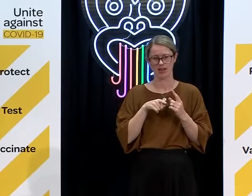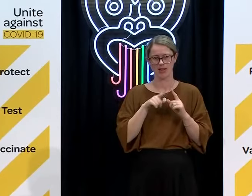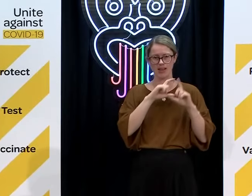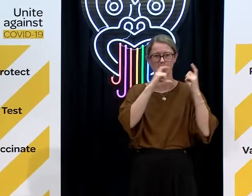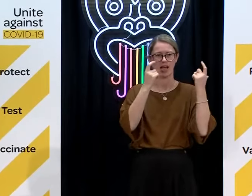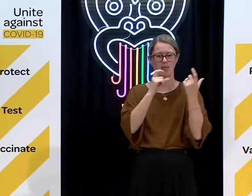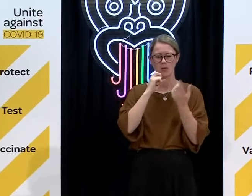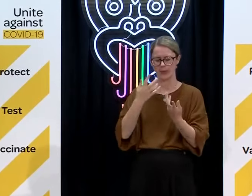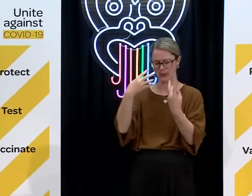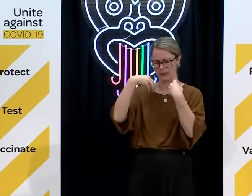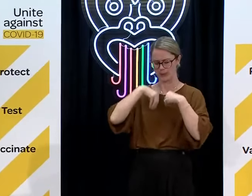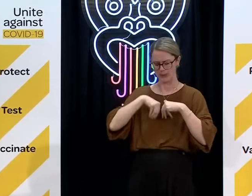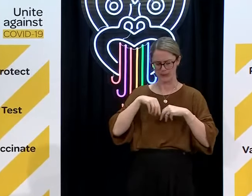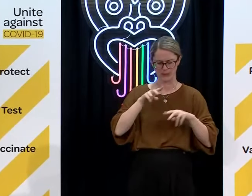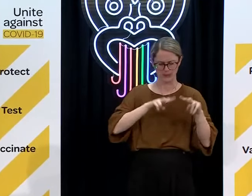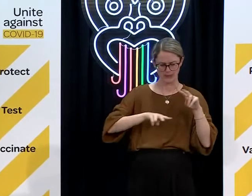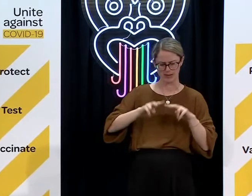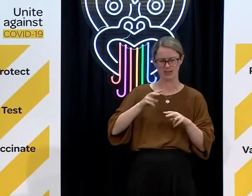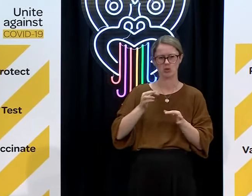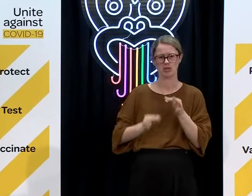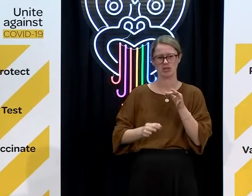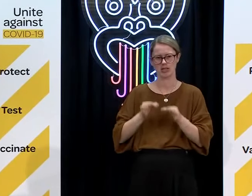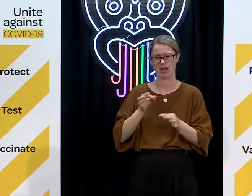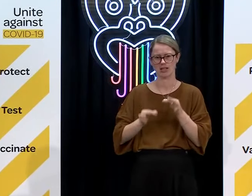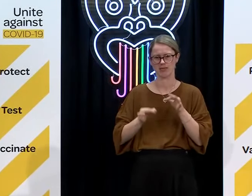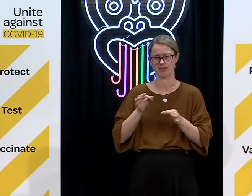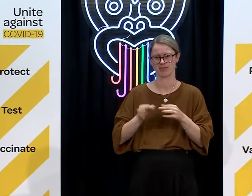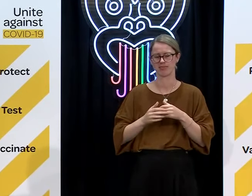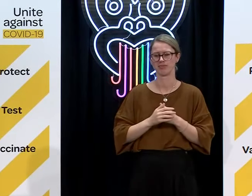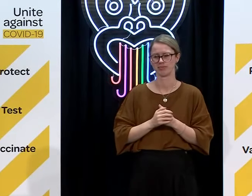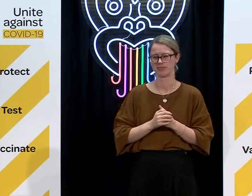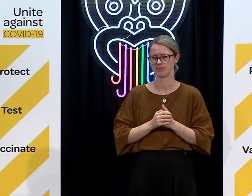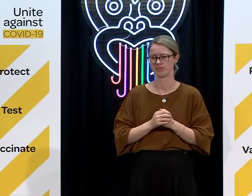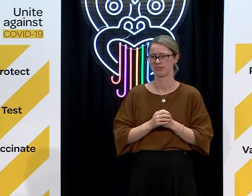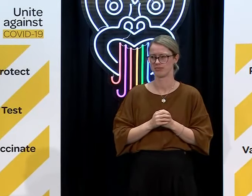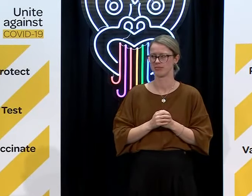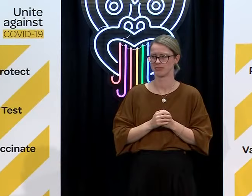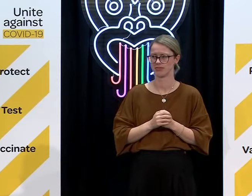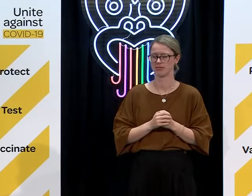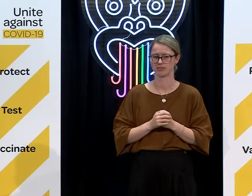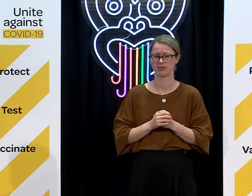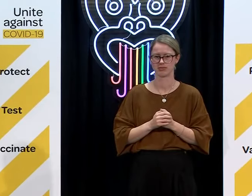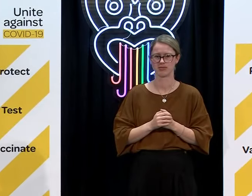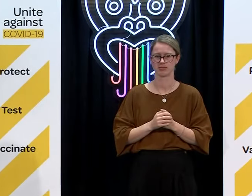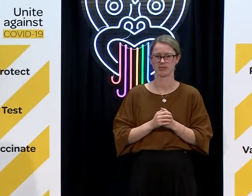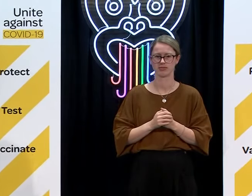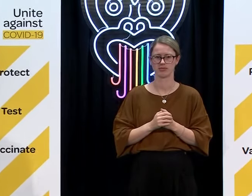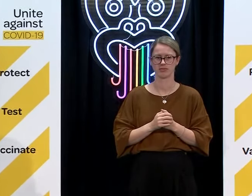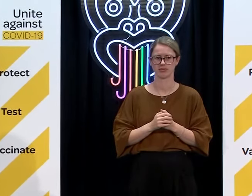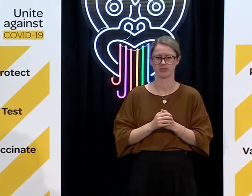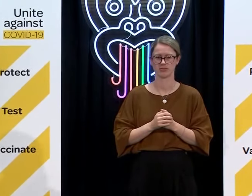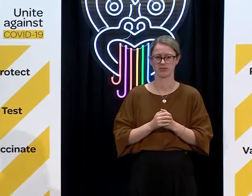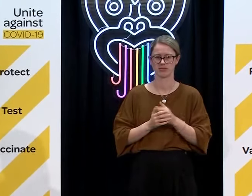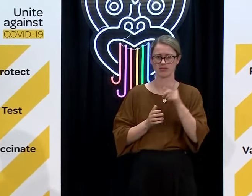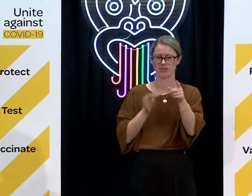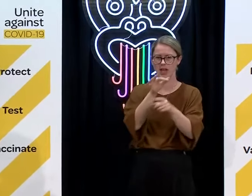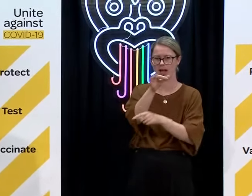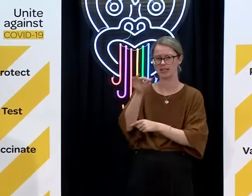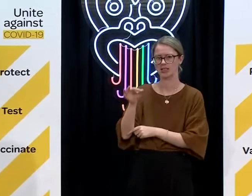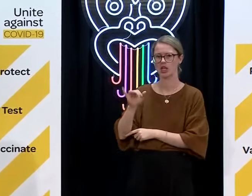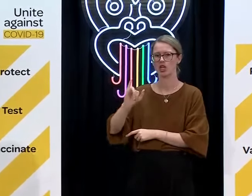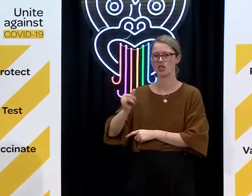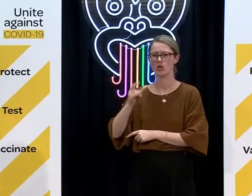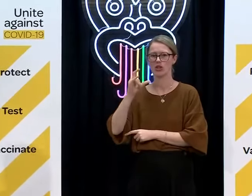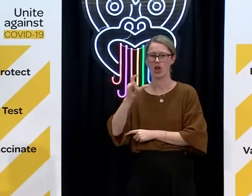different information in making decisions around alert levels and future courses of action. All right. What did you think of Jeff Collins' attack on Susie